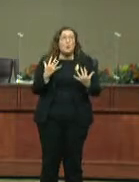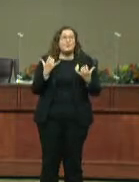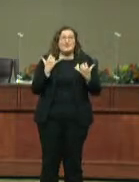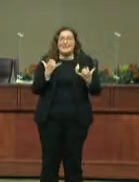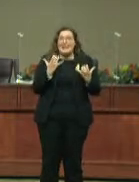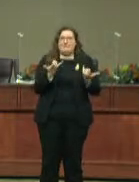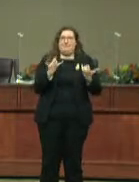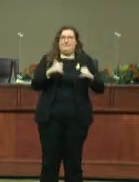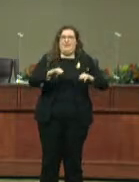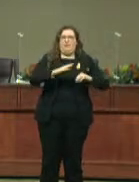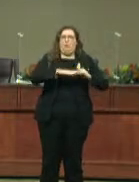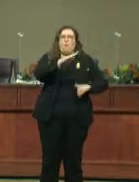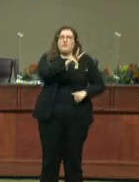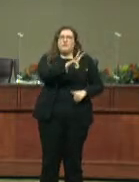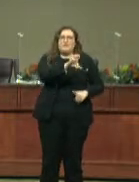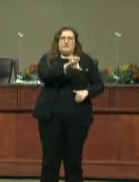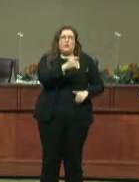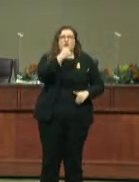600.